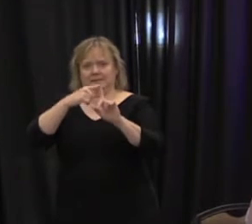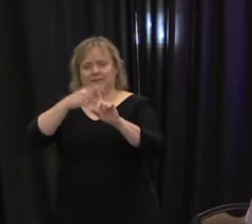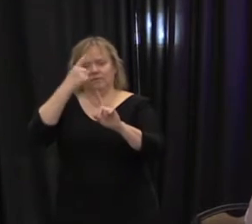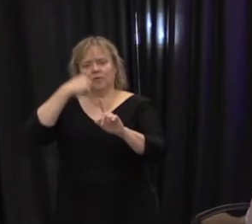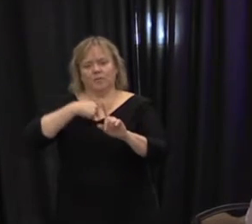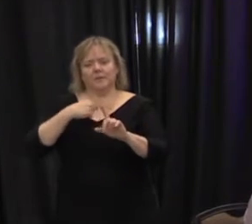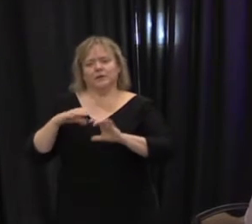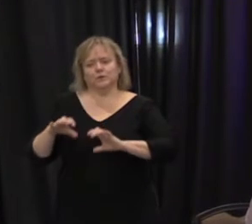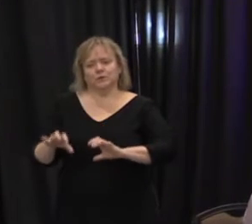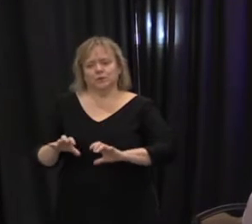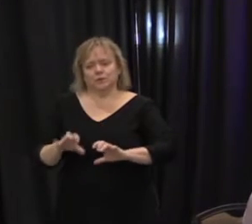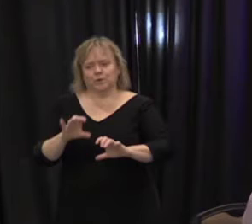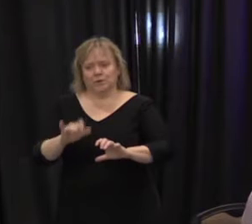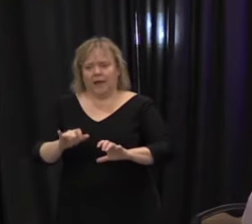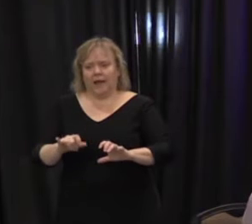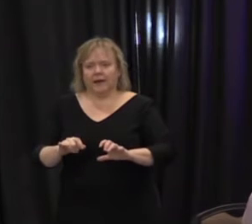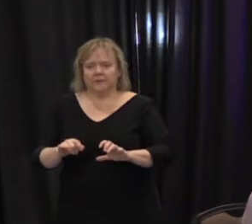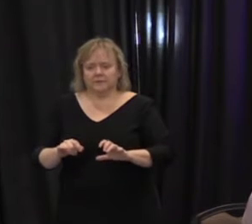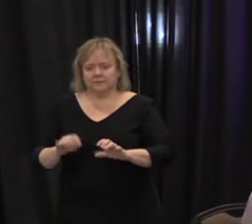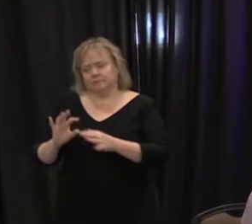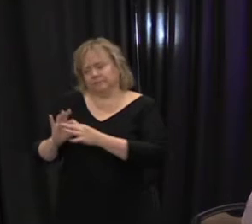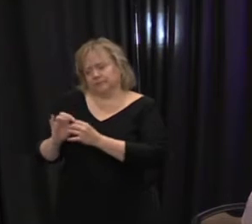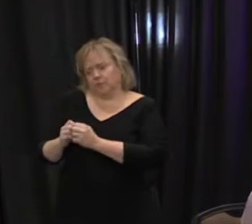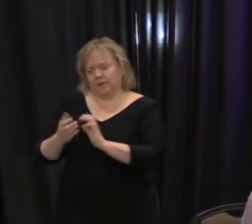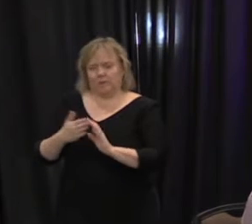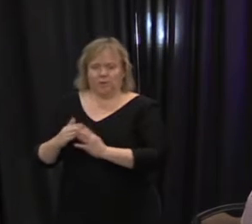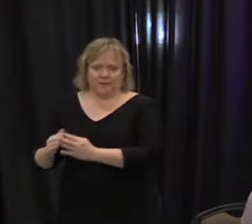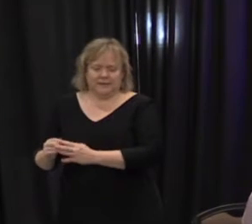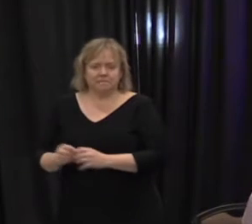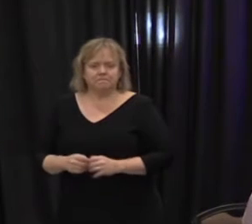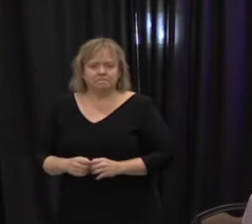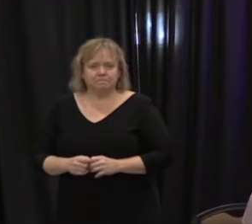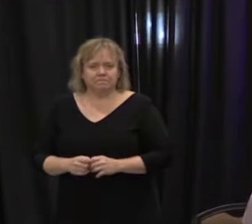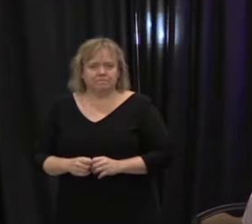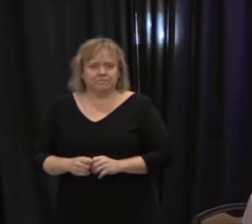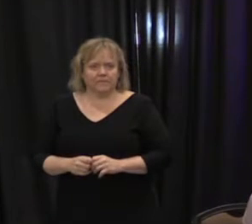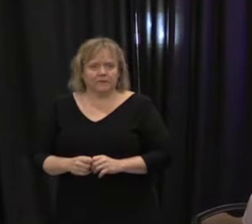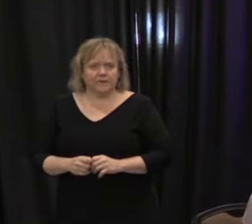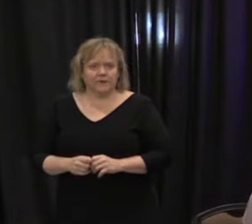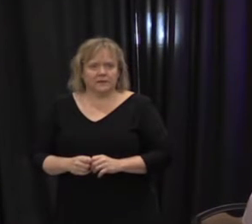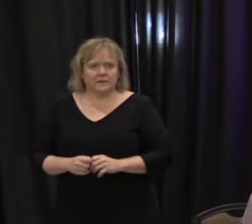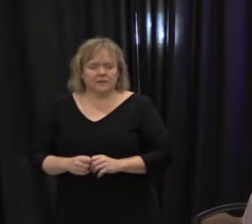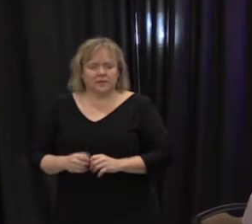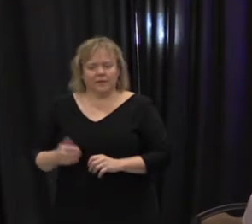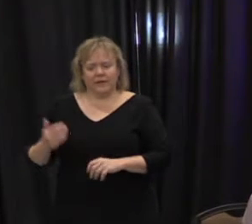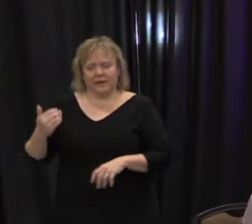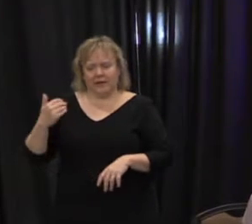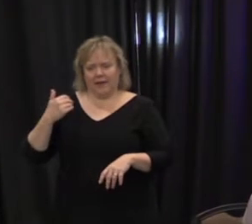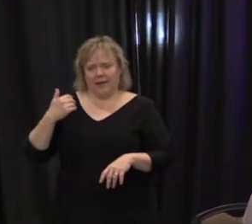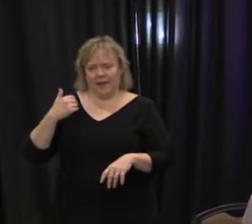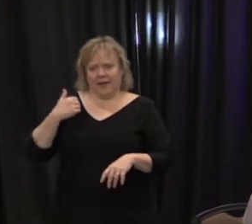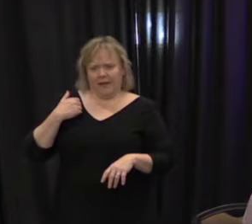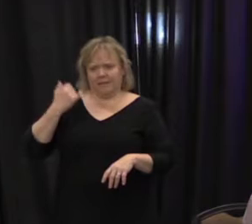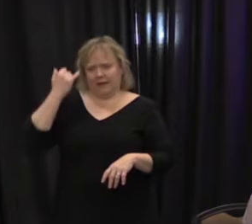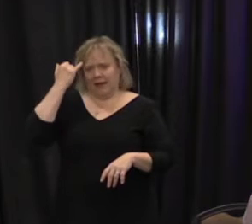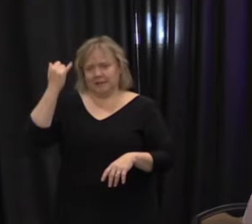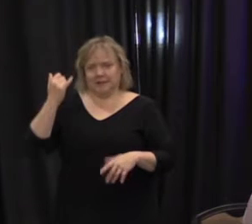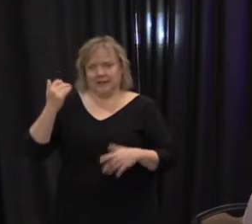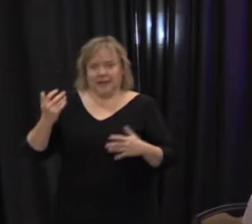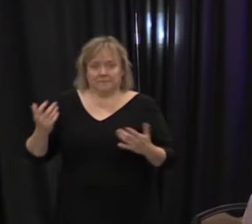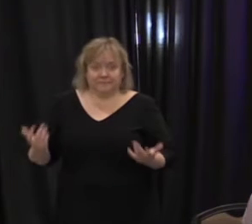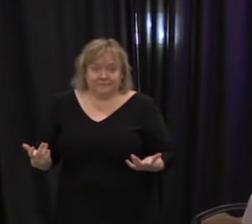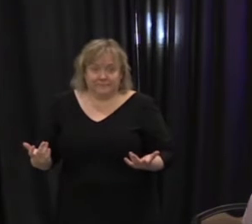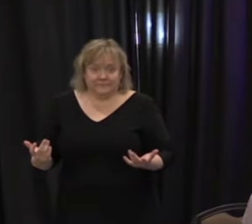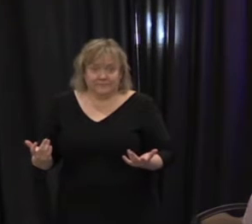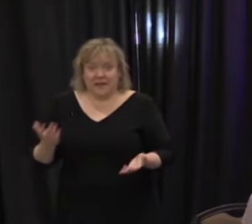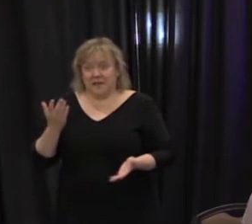mobilize and rally folks that we're in community with. Being able to have this idea of, you know, even if it's like